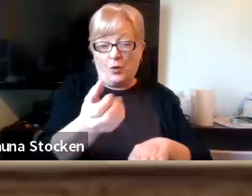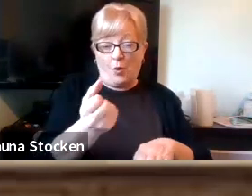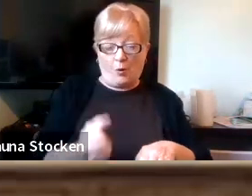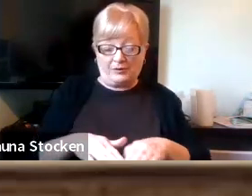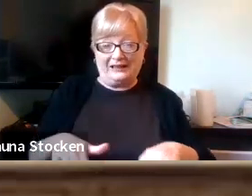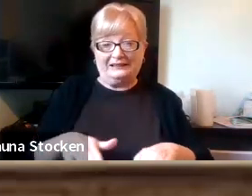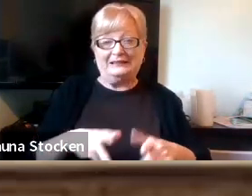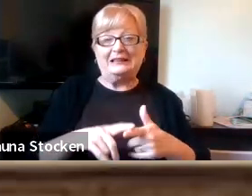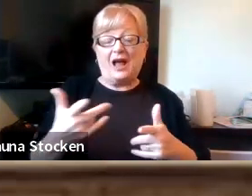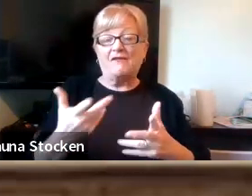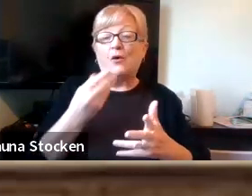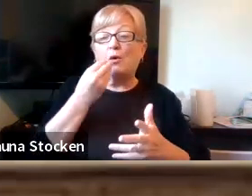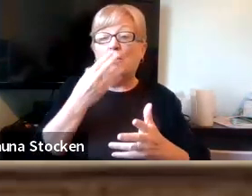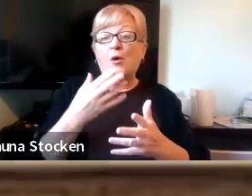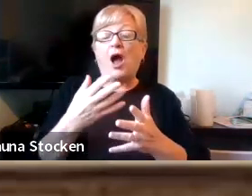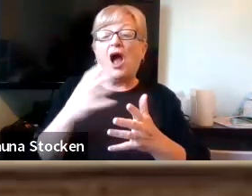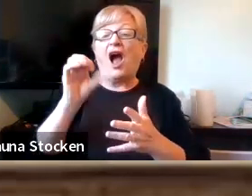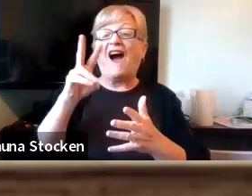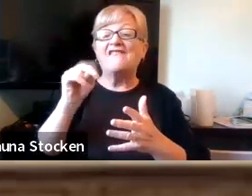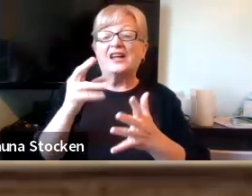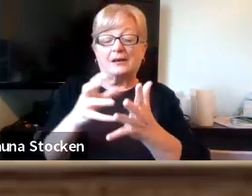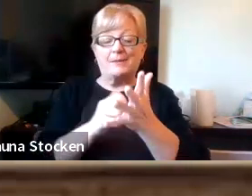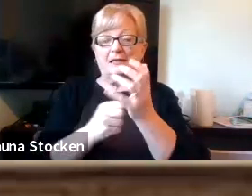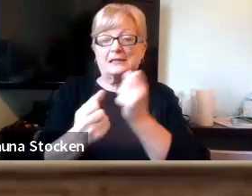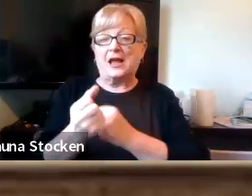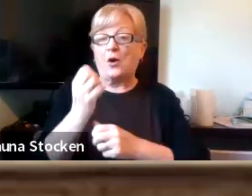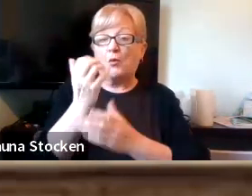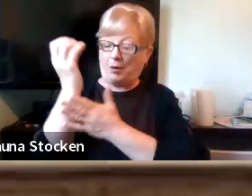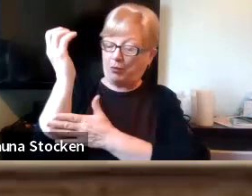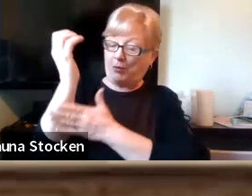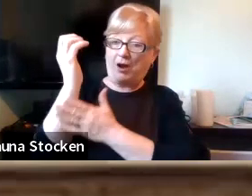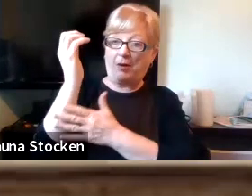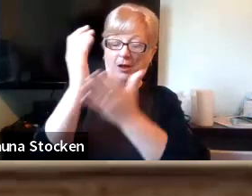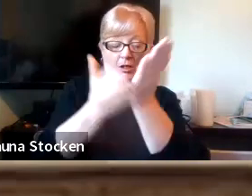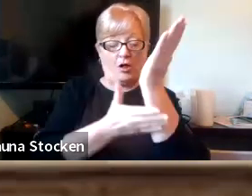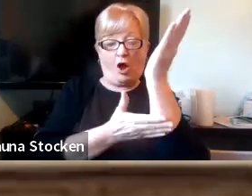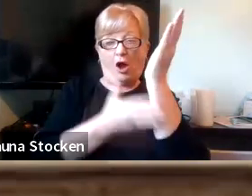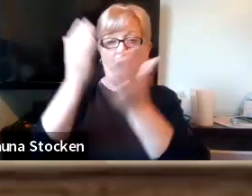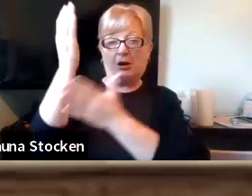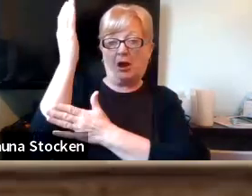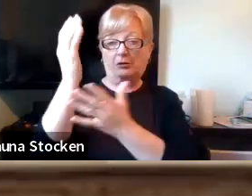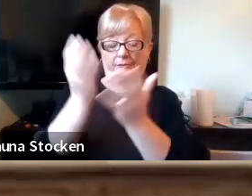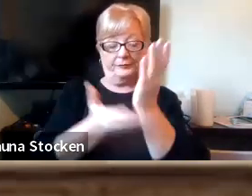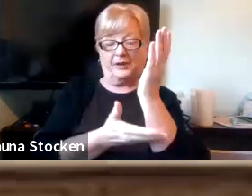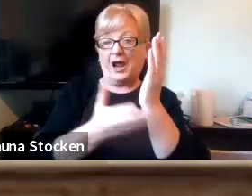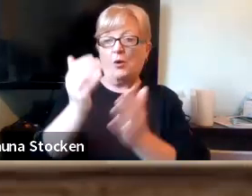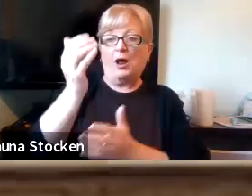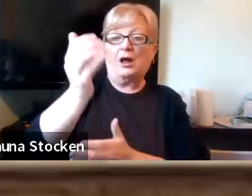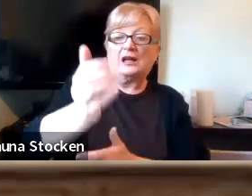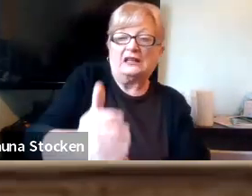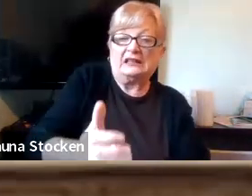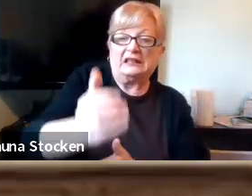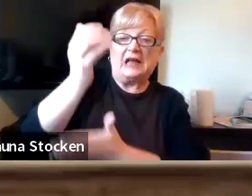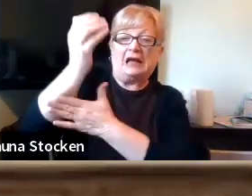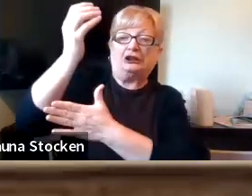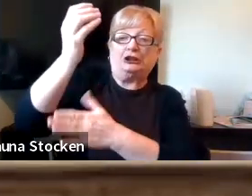long oven mitts that I use when I'm getting food out because I don't want to burn my arm on the door of the oven when it's pulled out. And